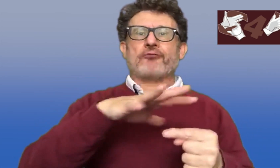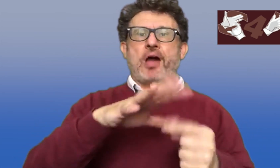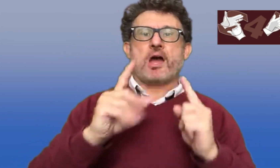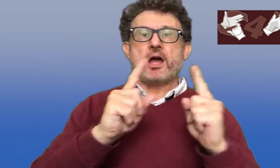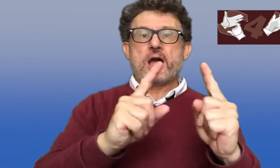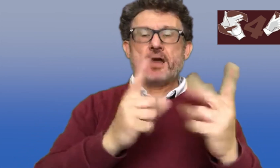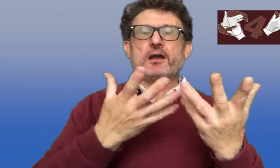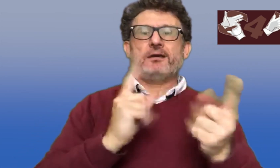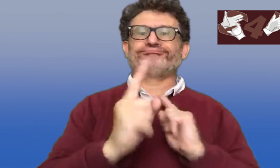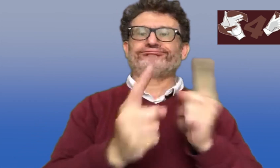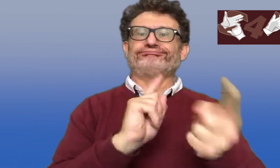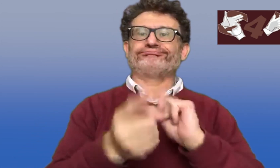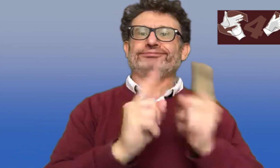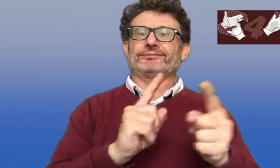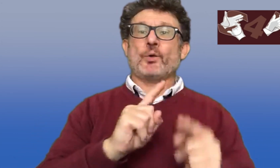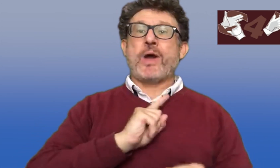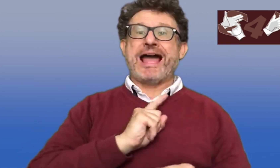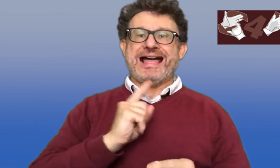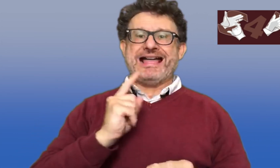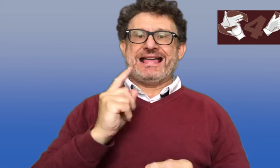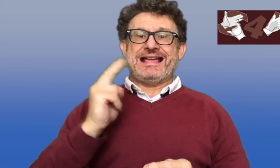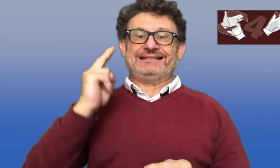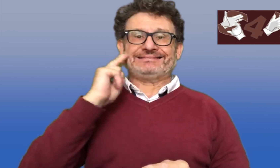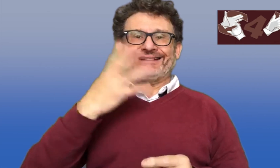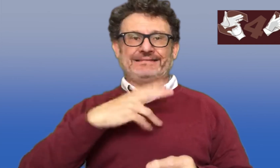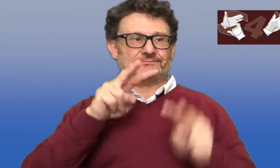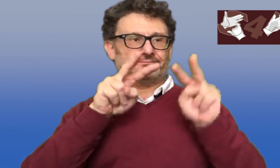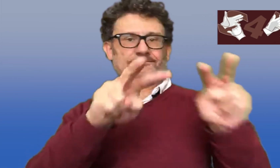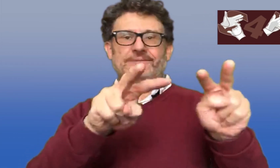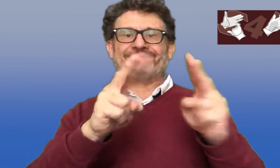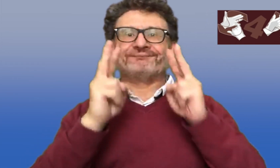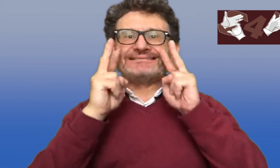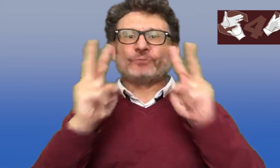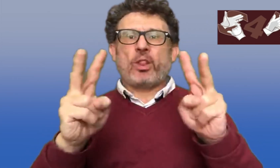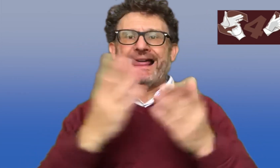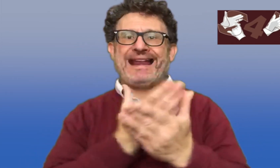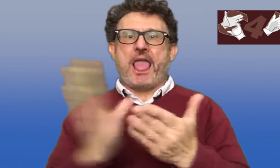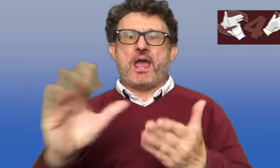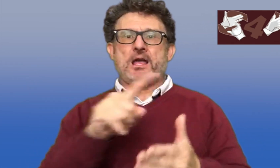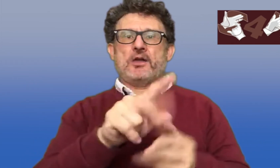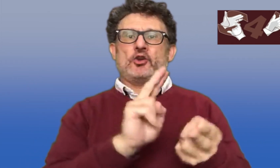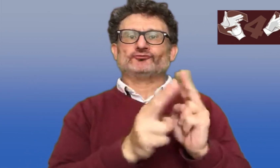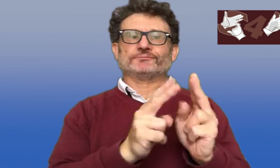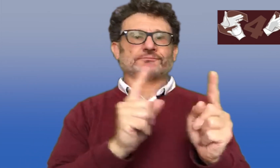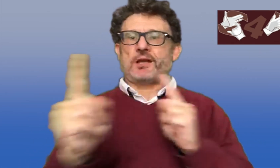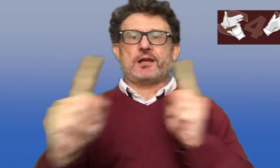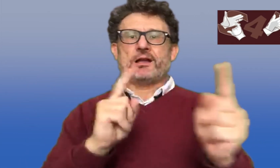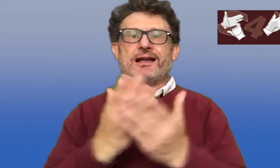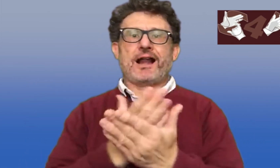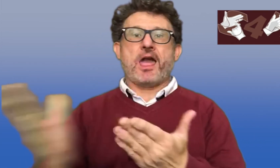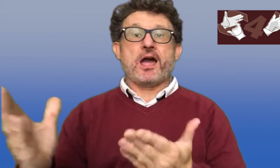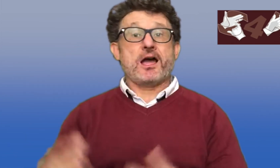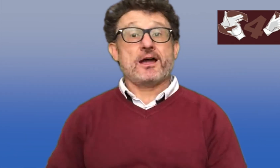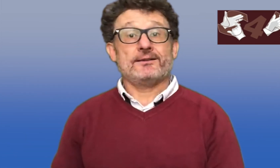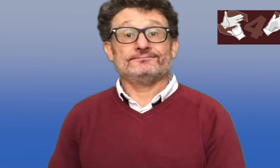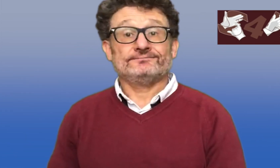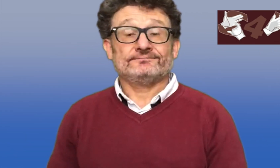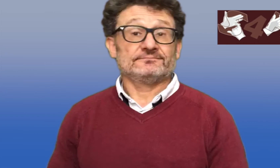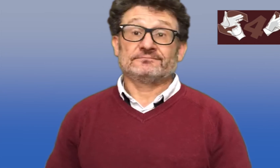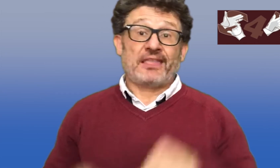brighter area where you can be seen more clearly. That just helps visually, just helps the deaf person focus on you and